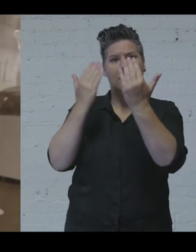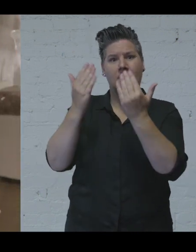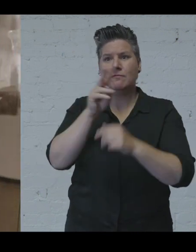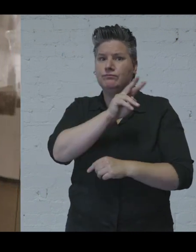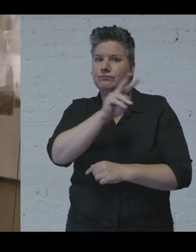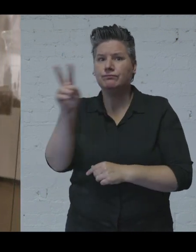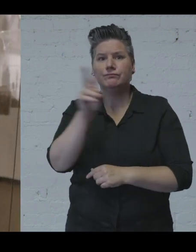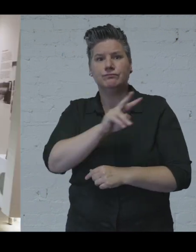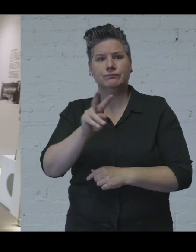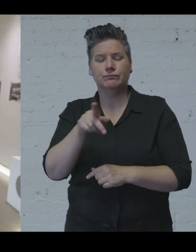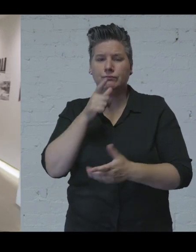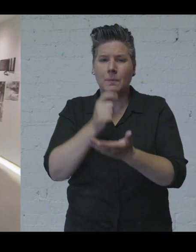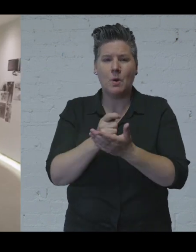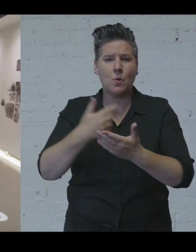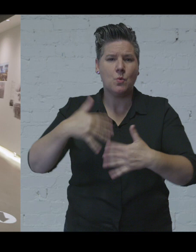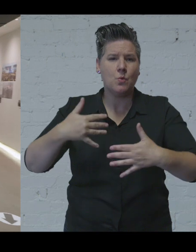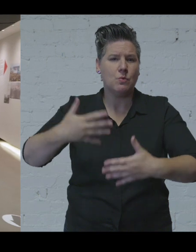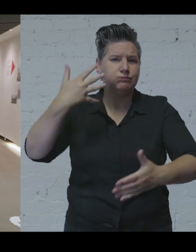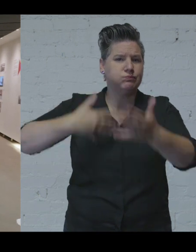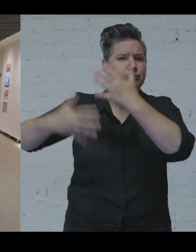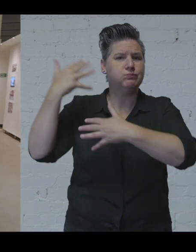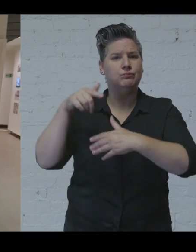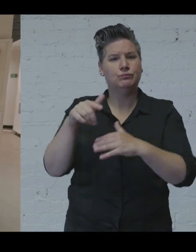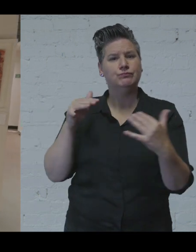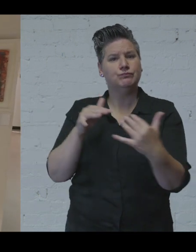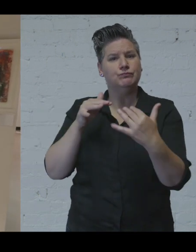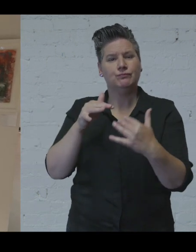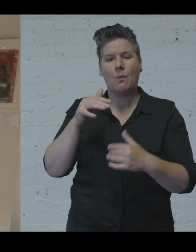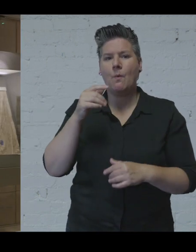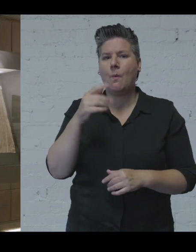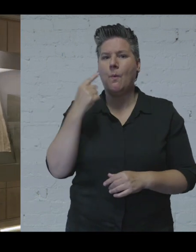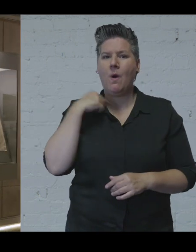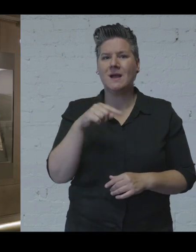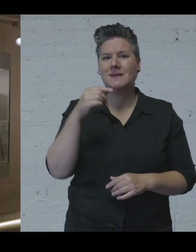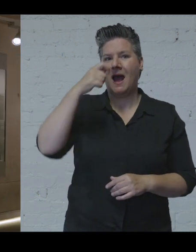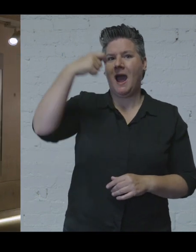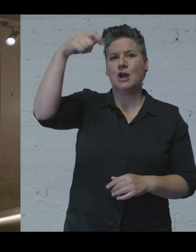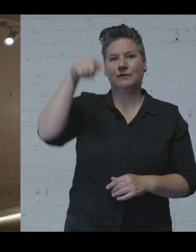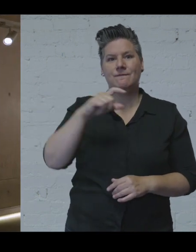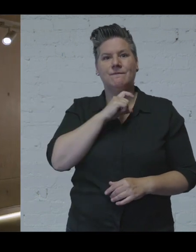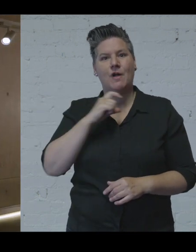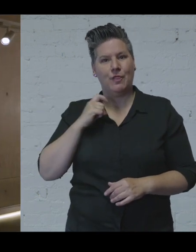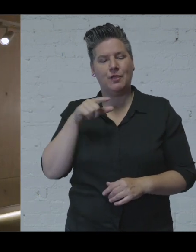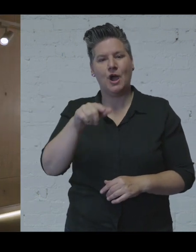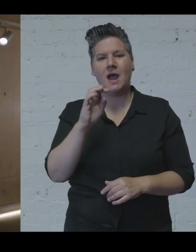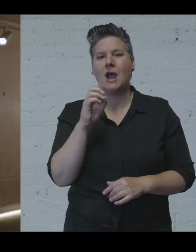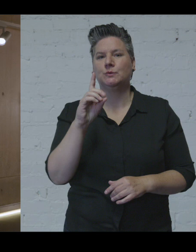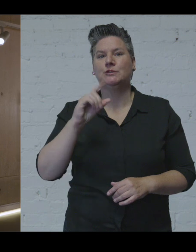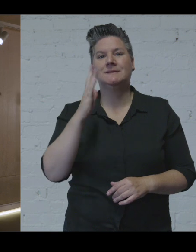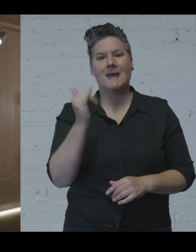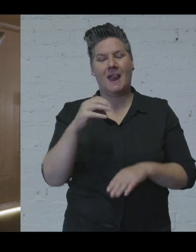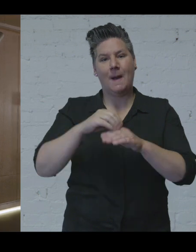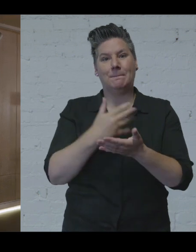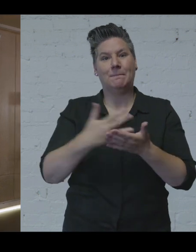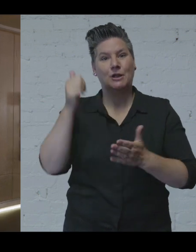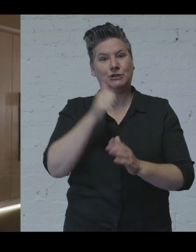Daly on Bloody Sunday. Also included are the original Civil Rights Association banner and items of clothing worn by those